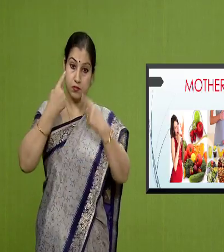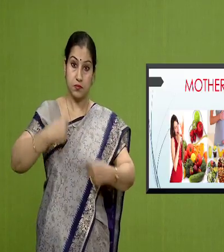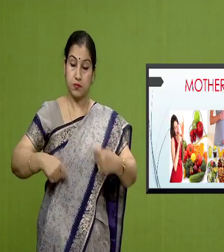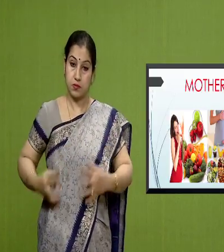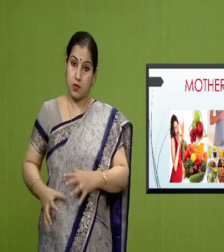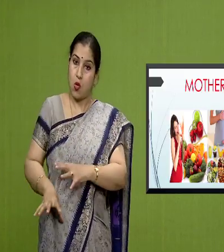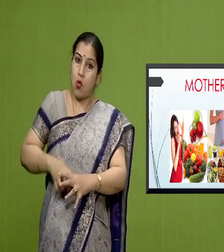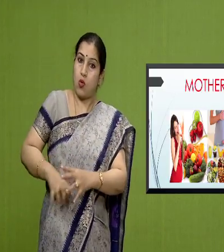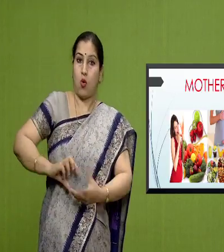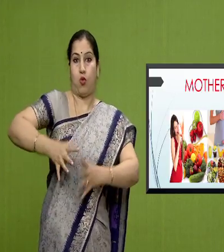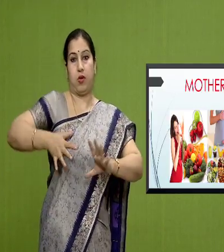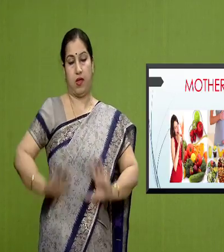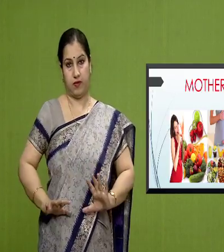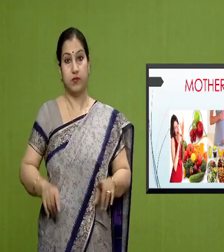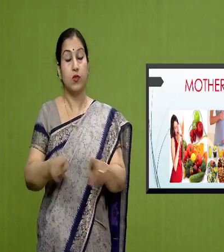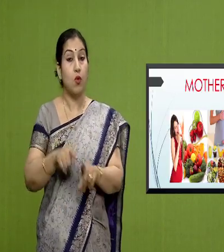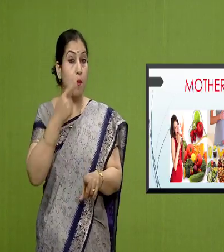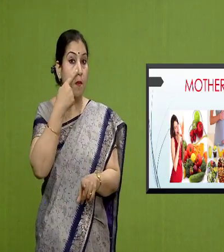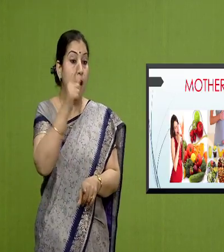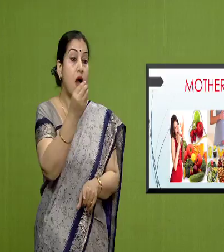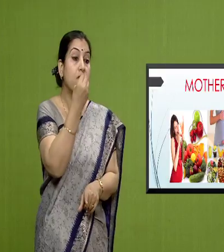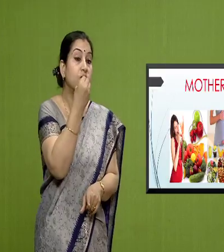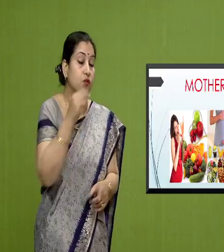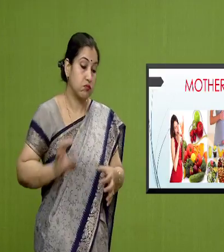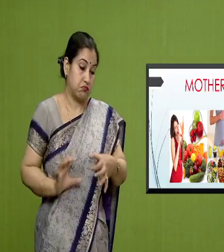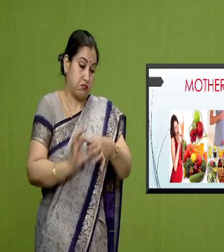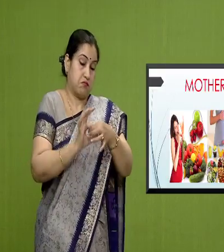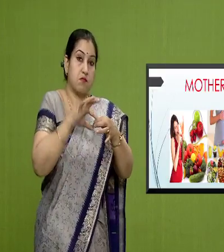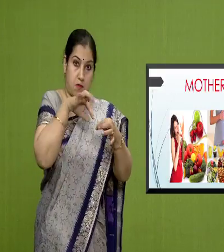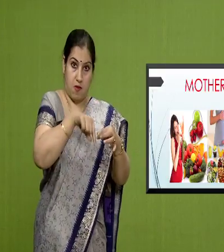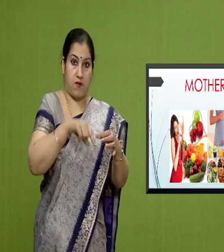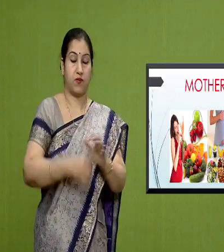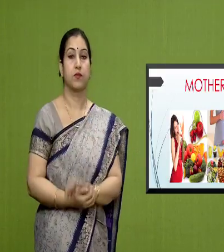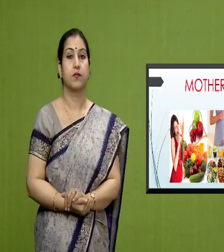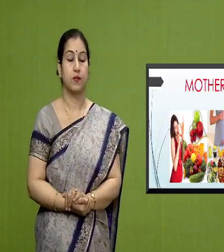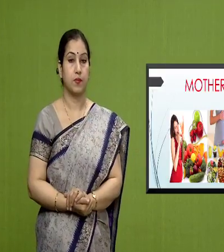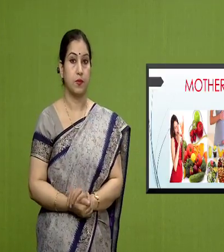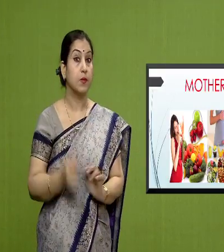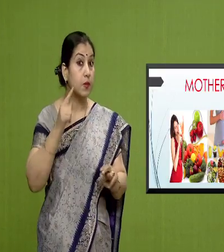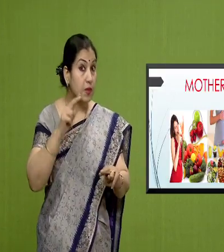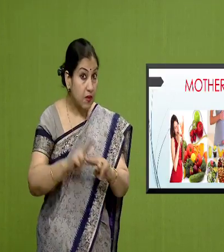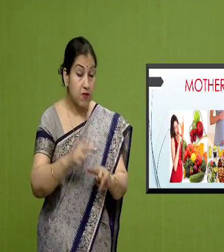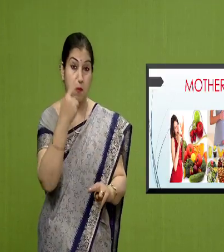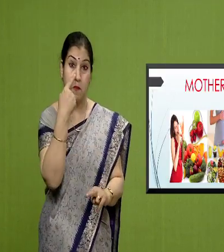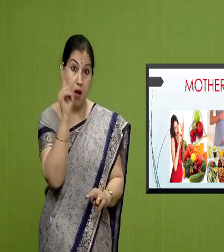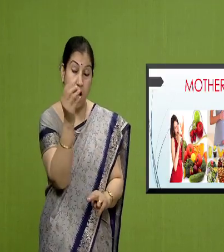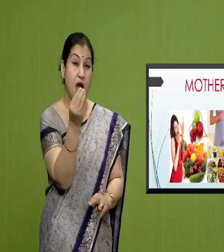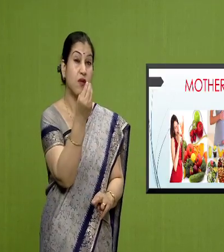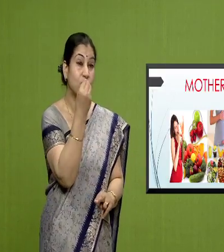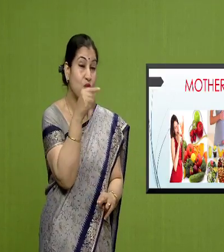totally dependent upon the mother's diet. If the mother's diet